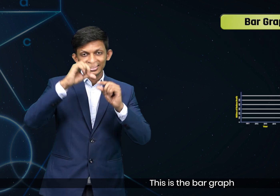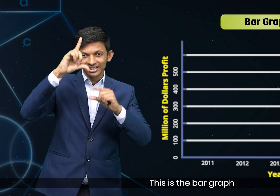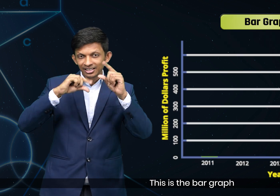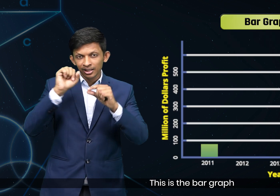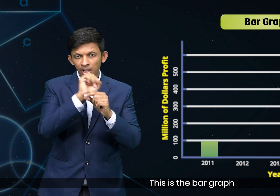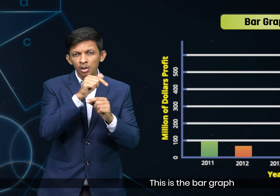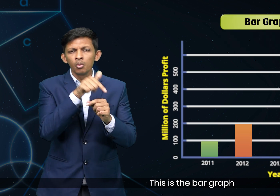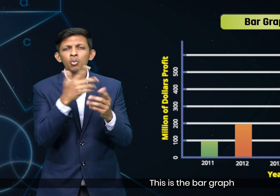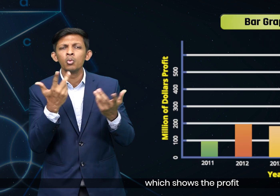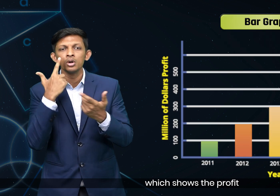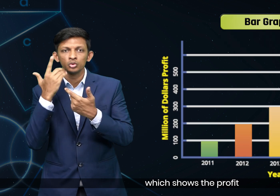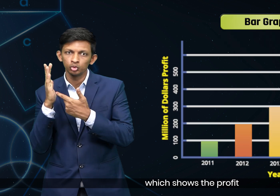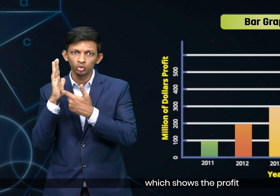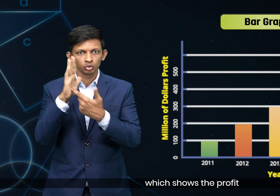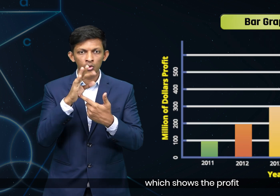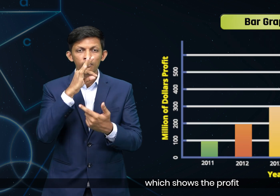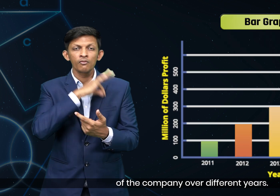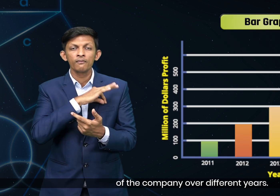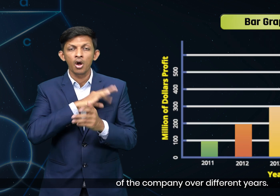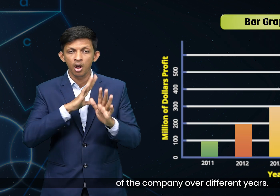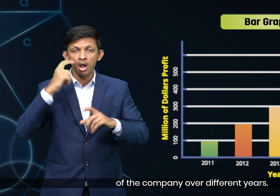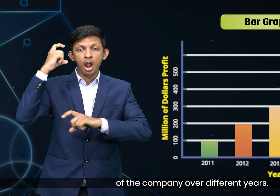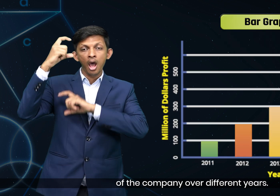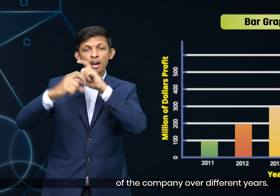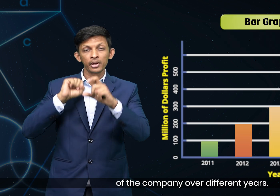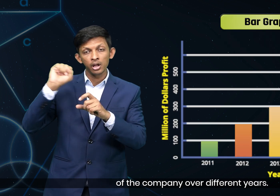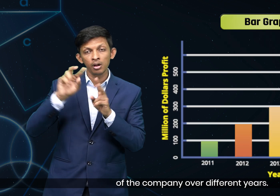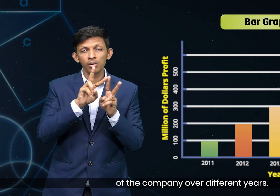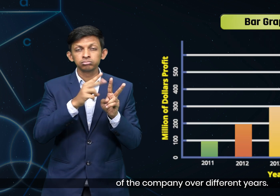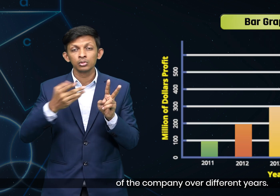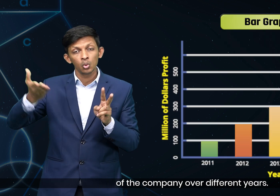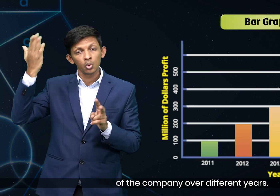This is a bar graph which shows the profit of the company over different years.